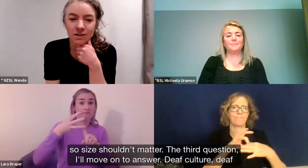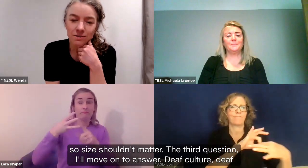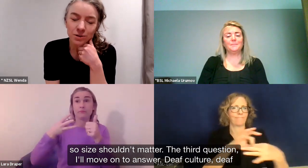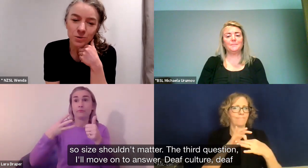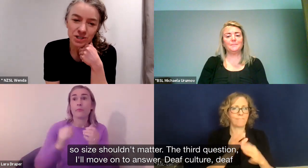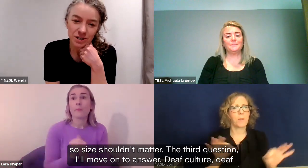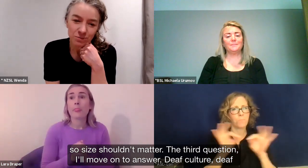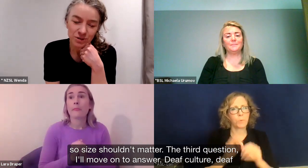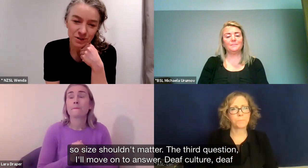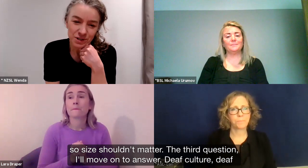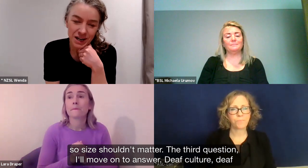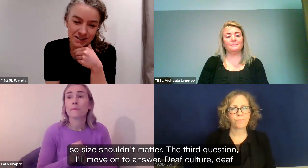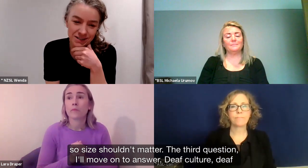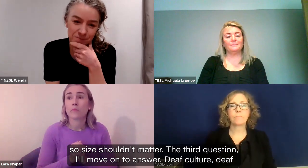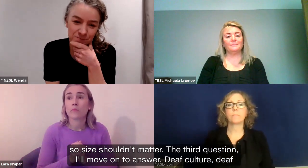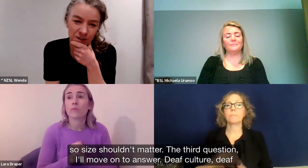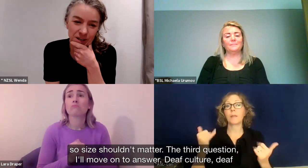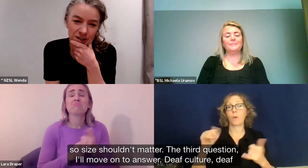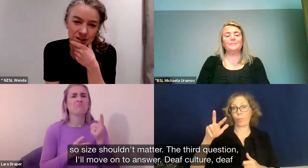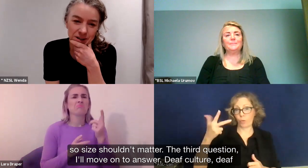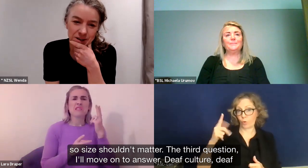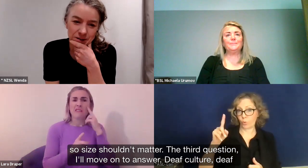The third question I'll move on to the answer.